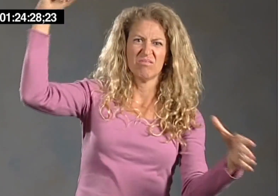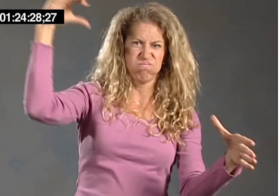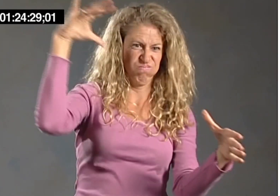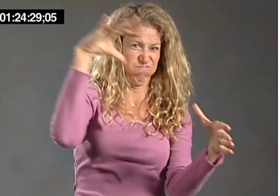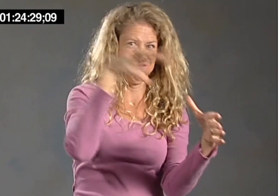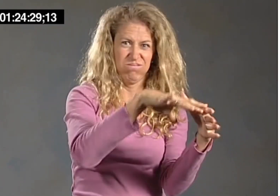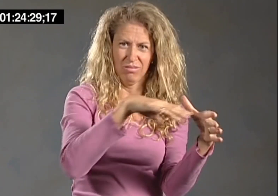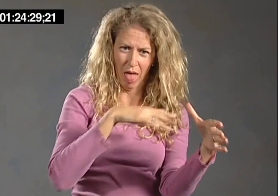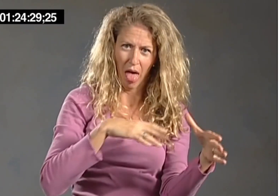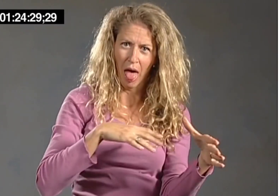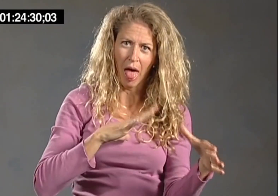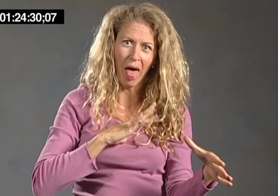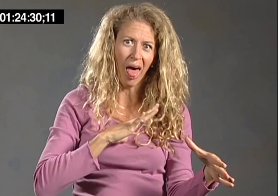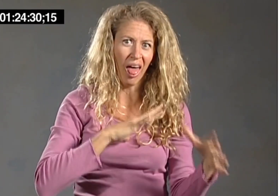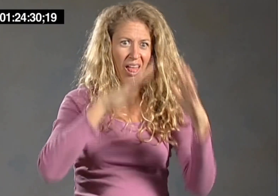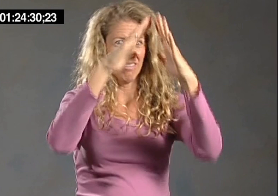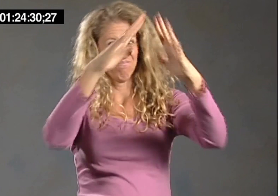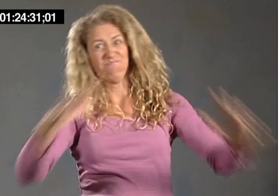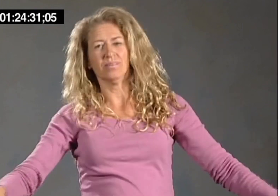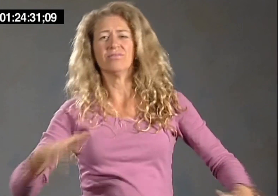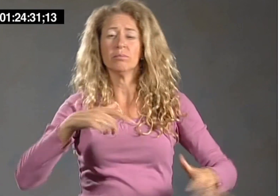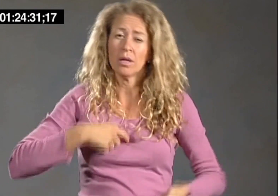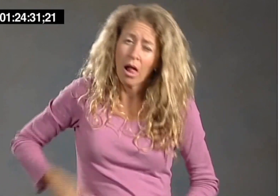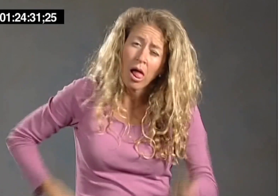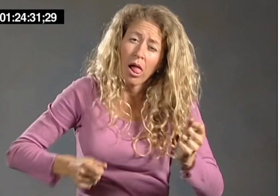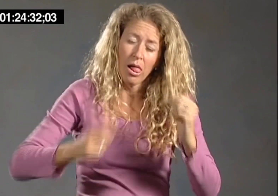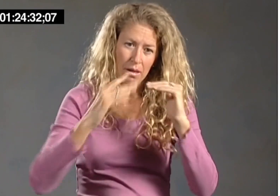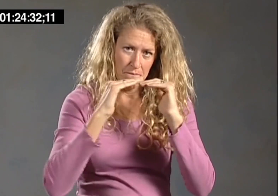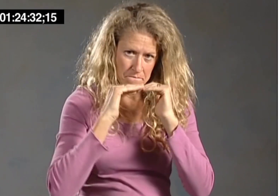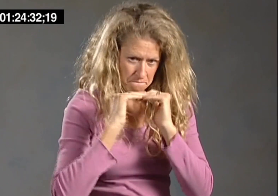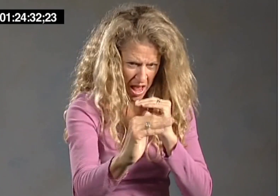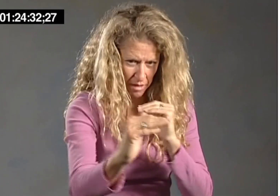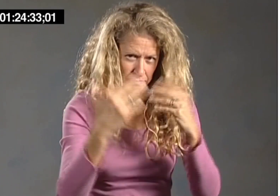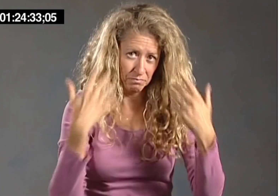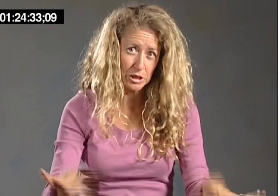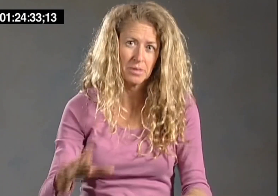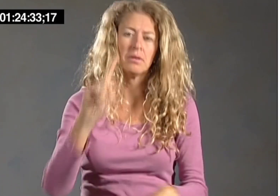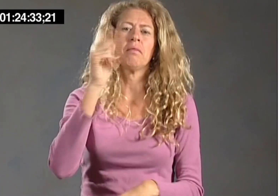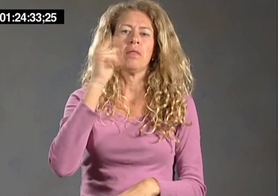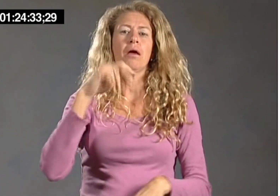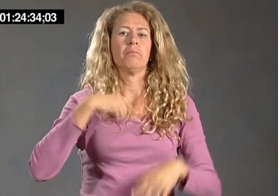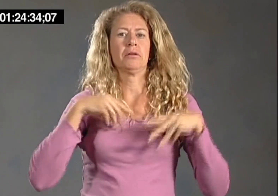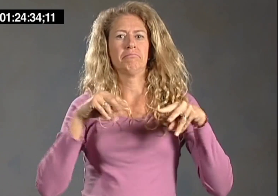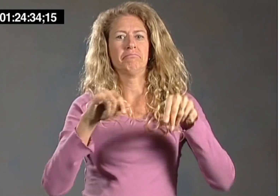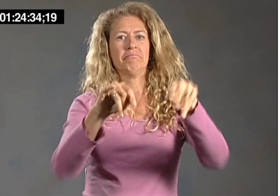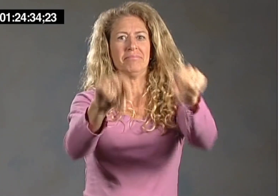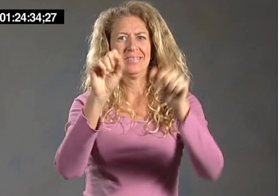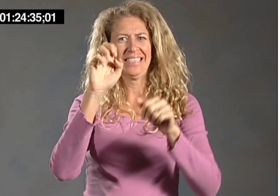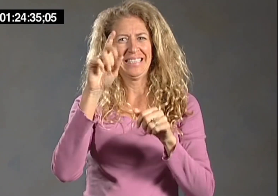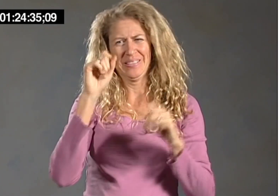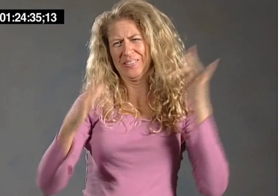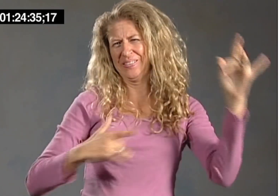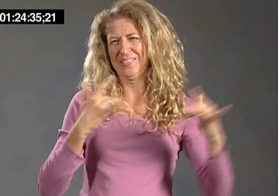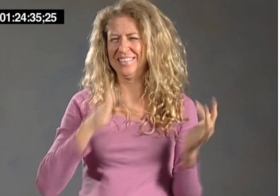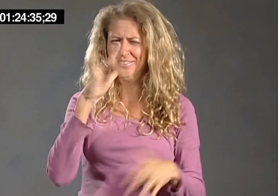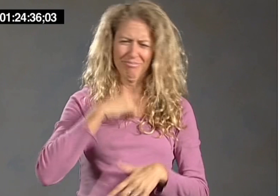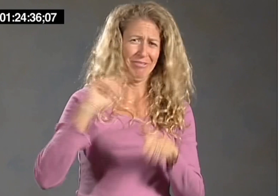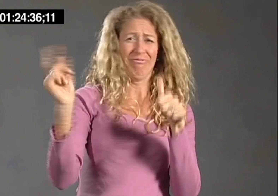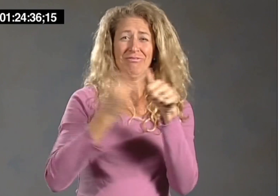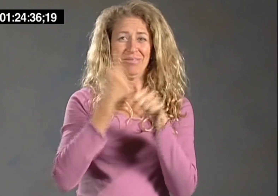A big truck backs up and pours the soil into it and creates a dirt pyramid. I used a shovel